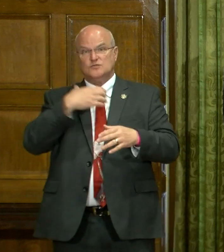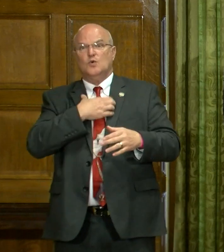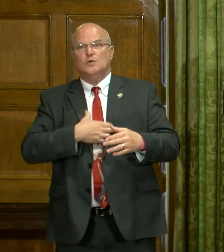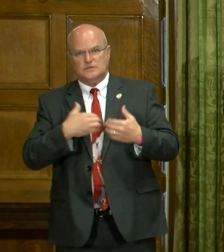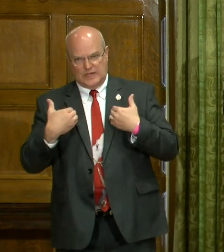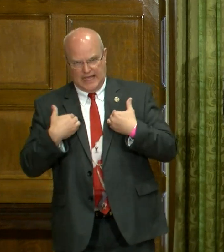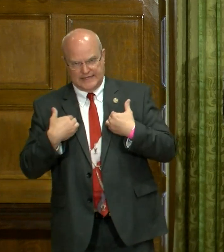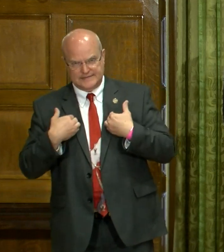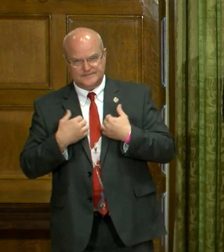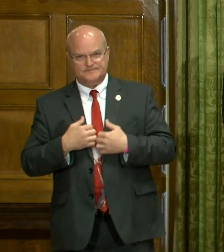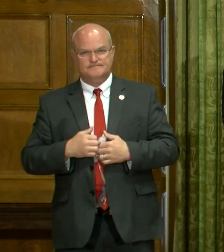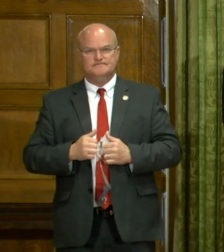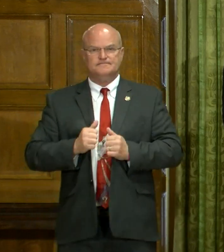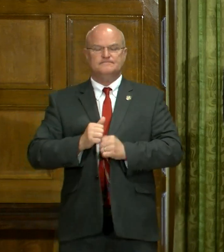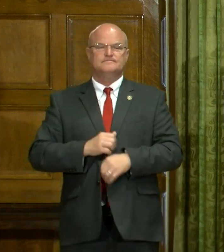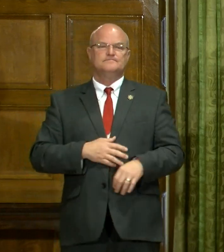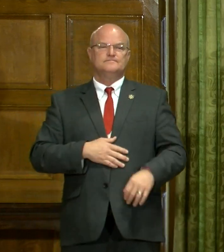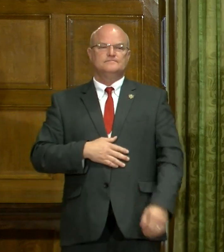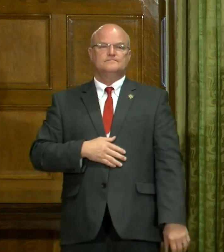had.